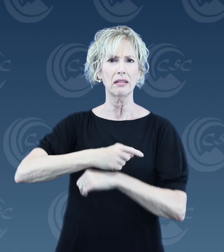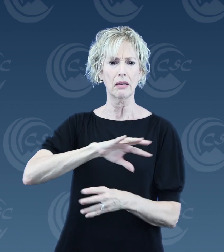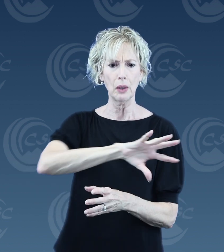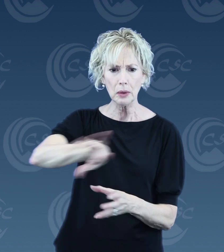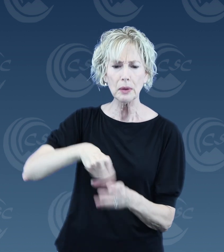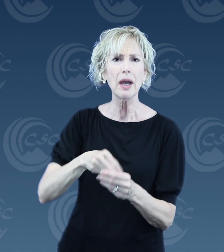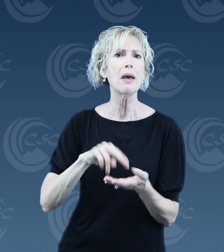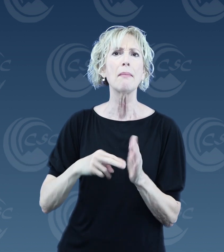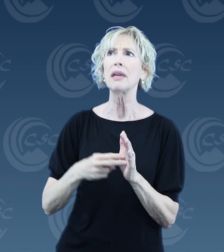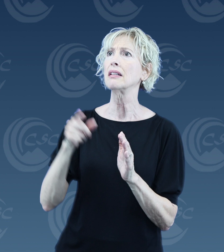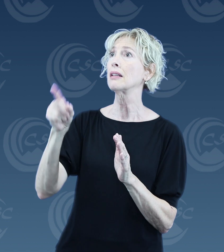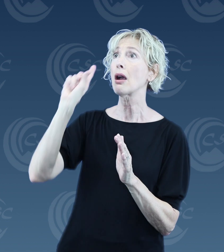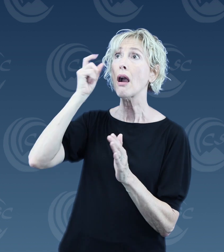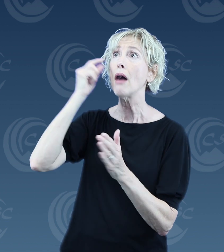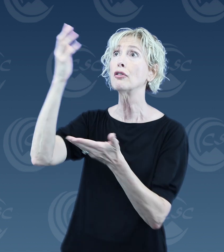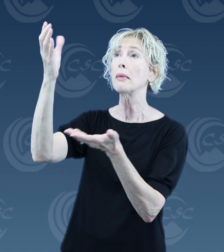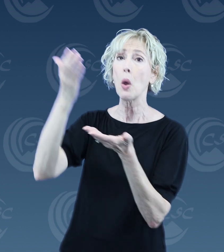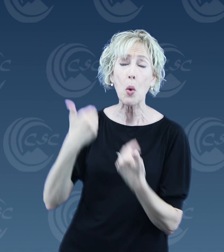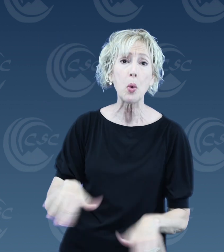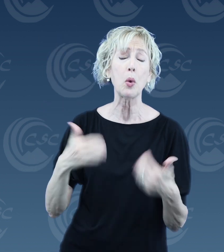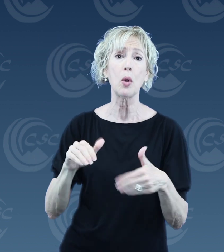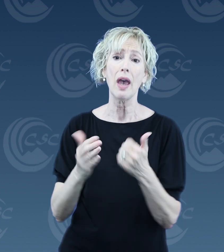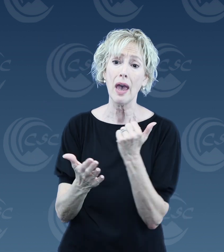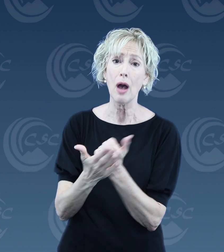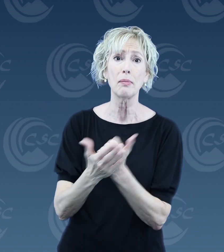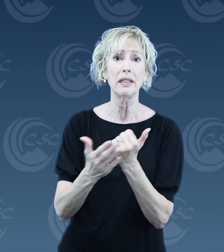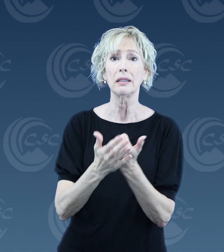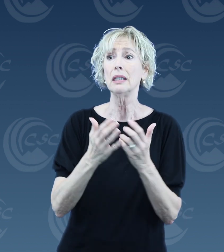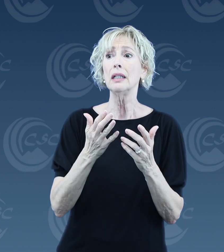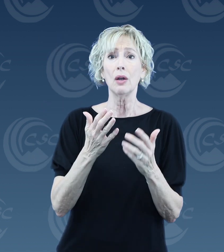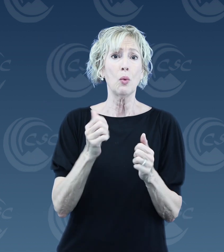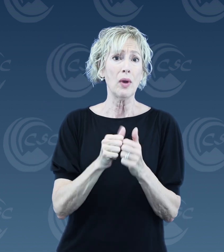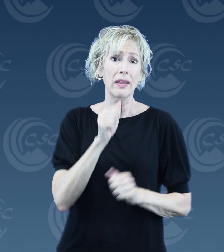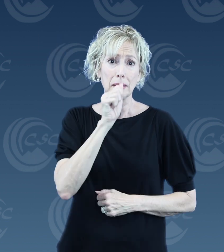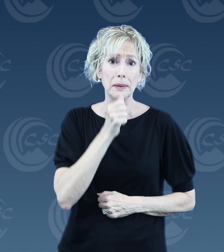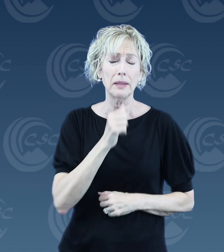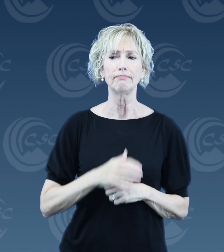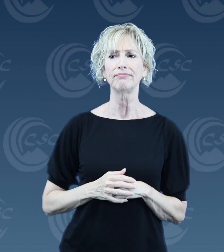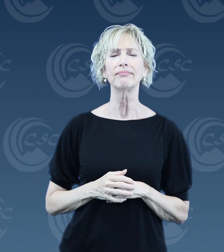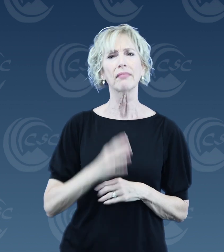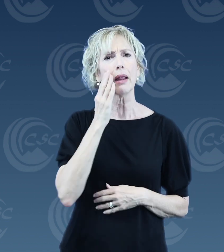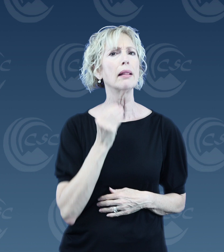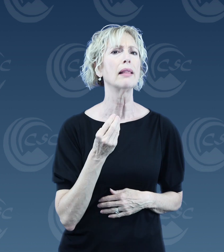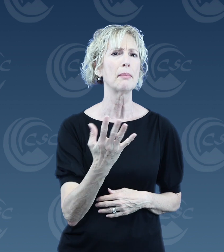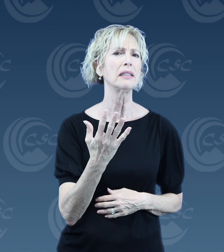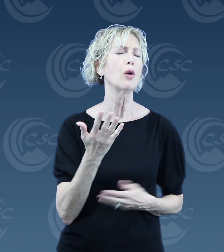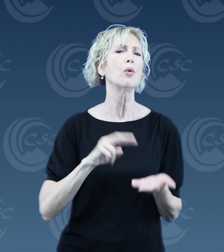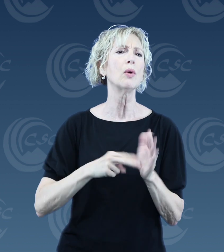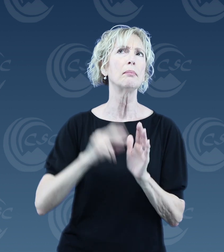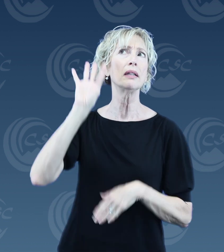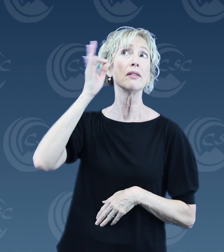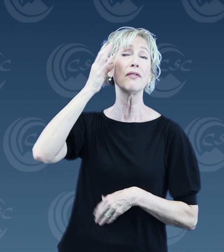the full force of government to try to do all we can to alleviate suffering. Let me describe what the response is from the federal partnership that we